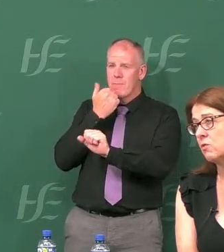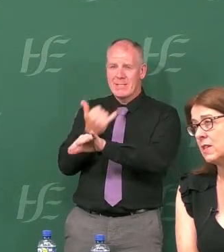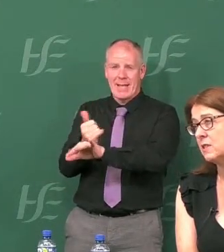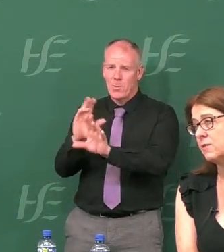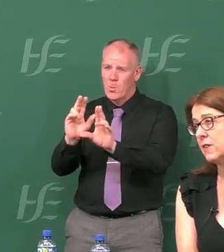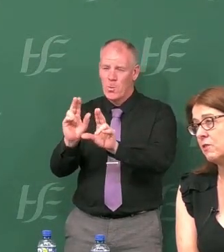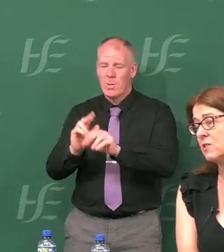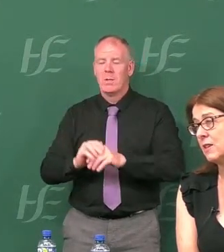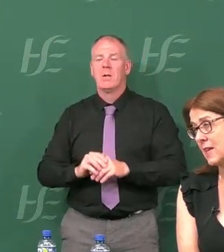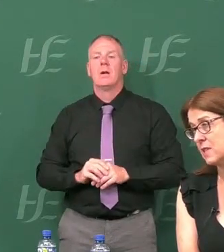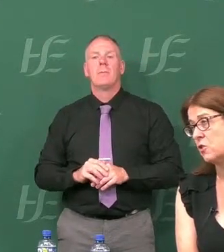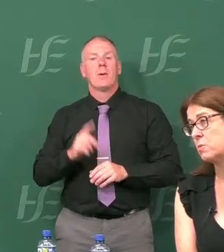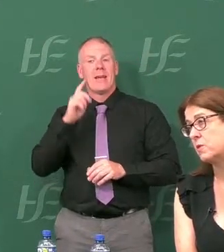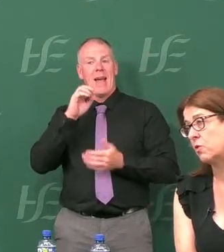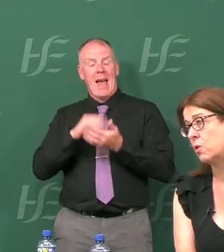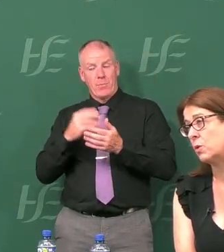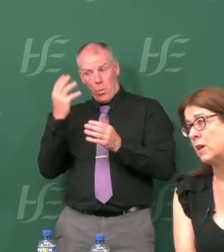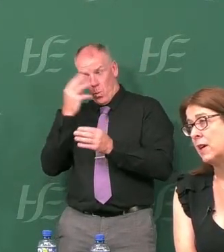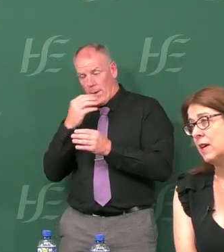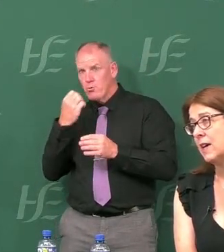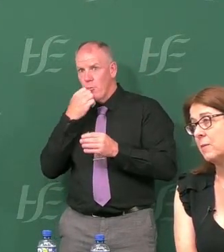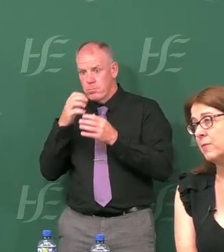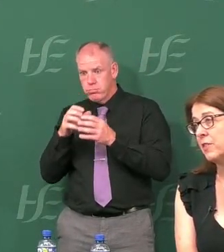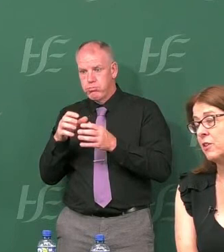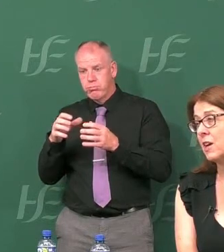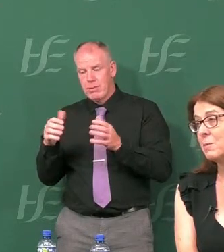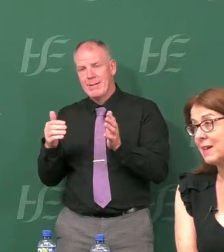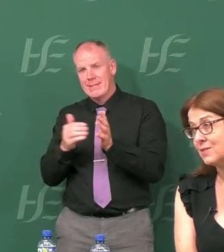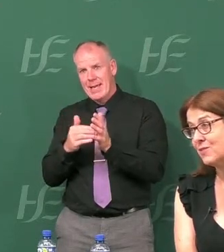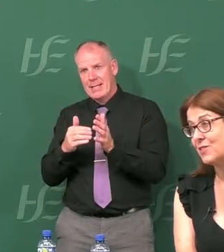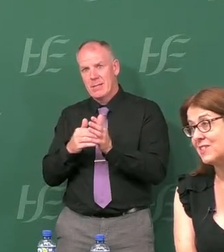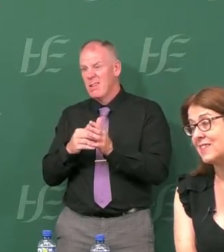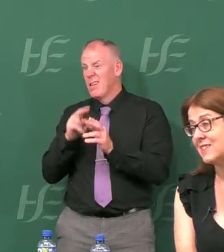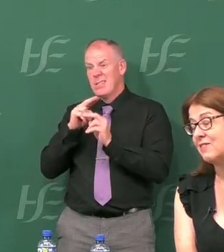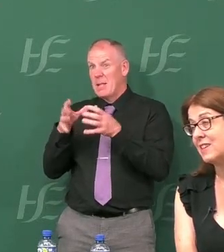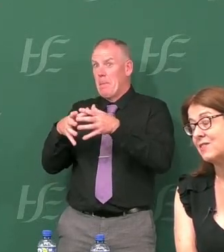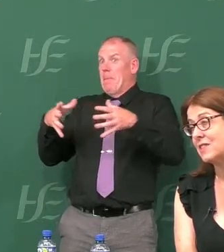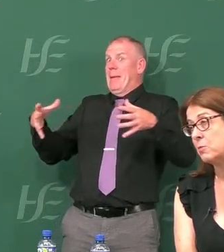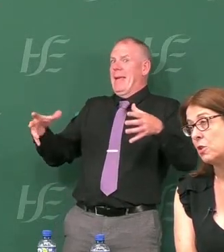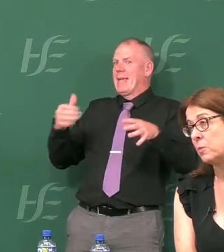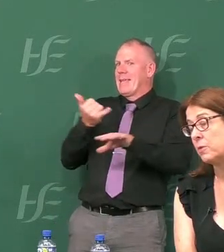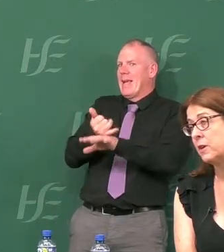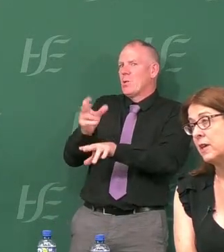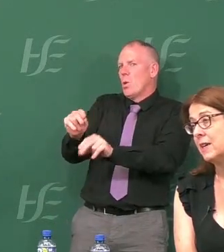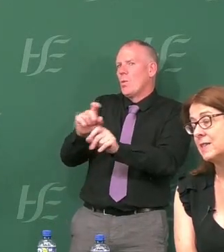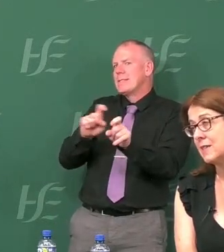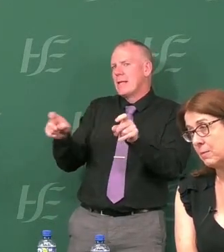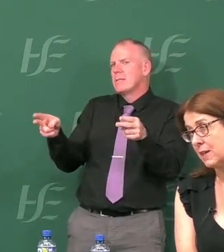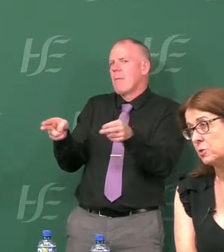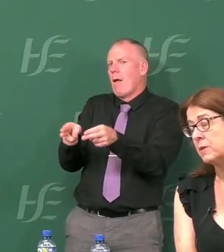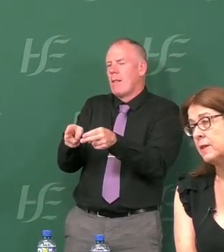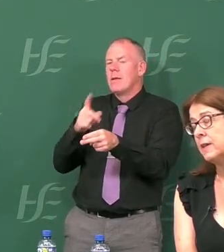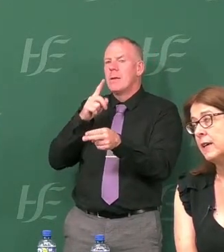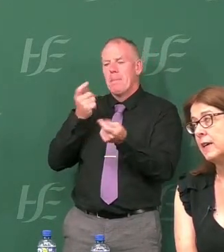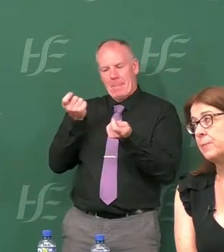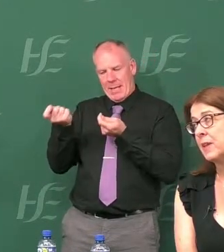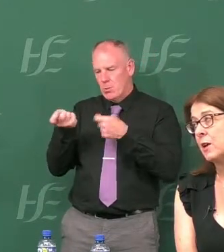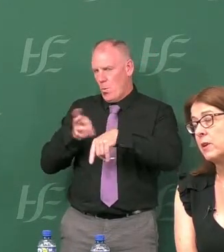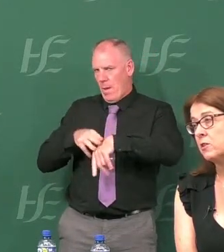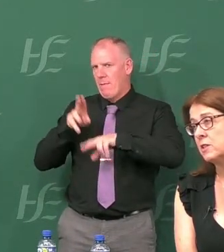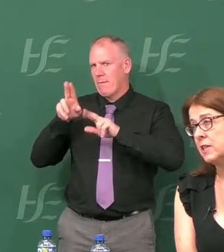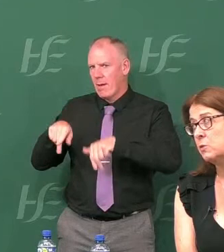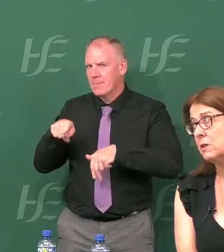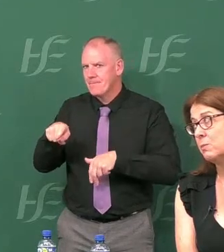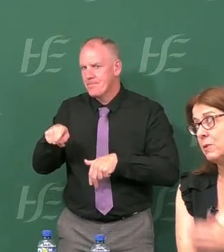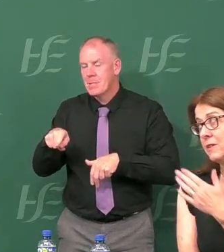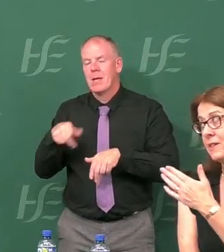have to look at the rate of increase. So yes, the numbers have grown. They're not massive. It's still a relatively small number. It's still manageable. And